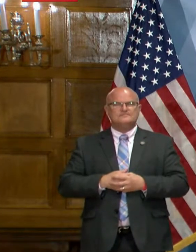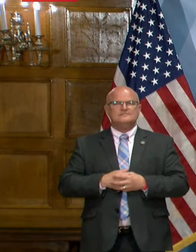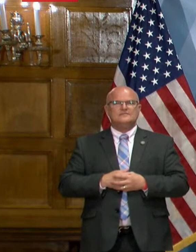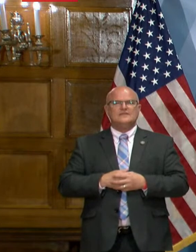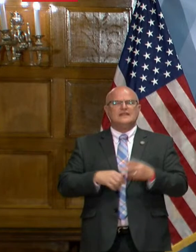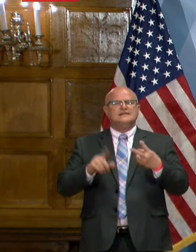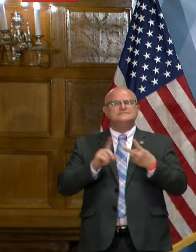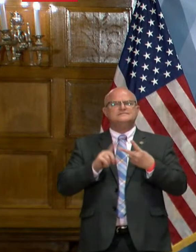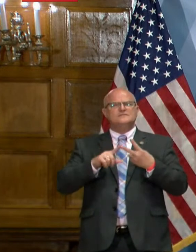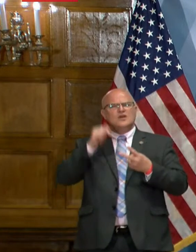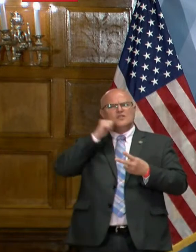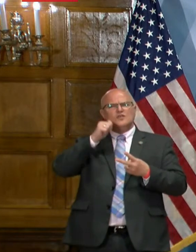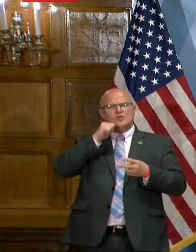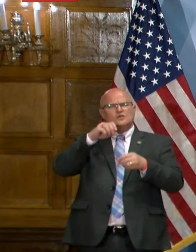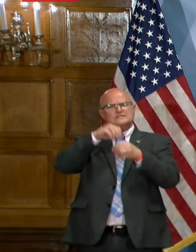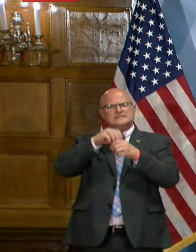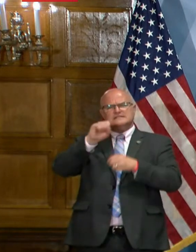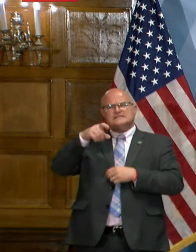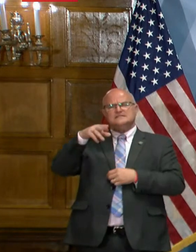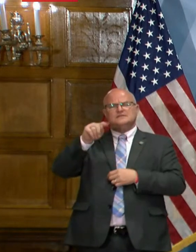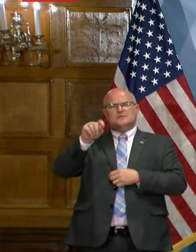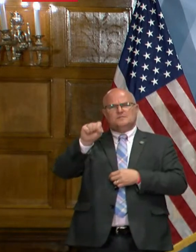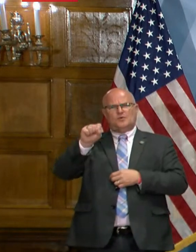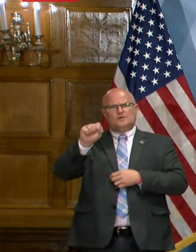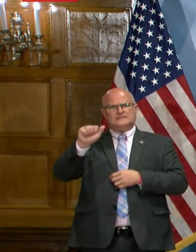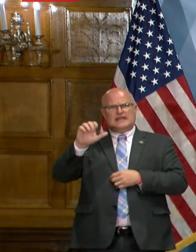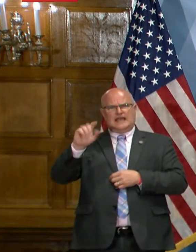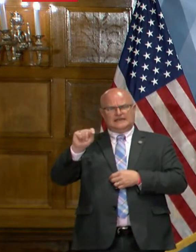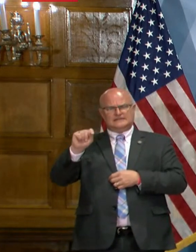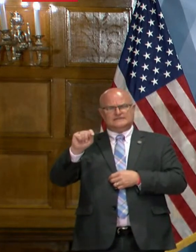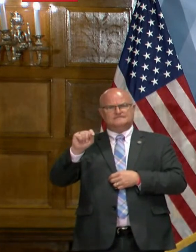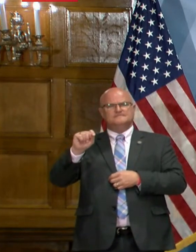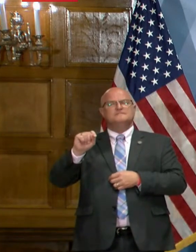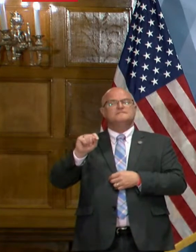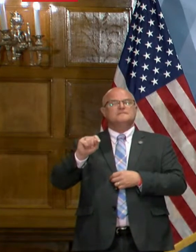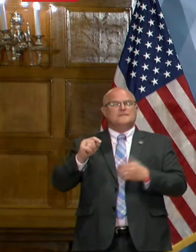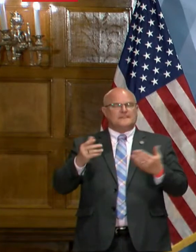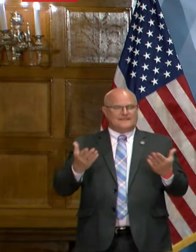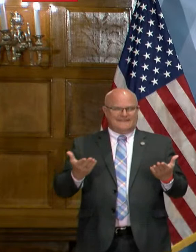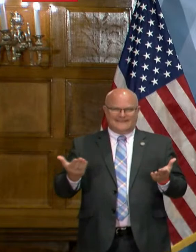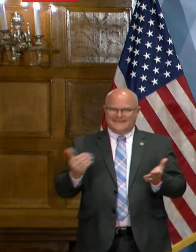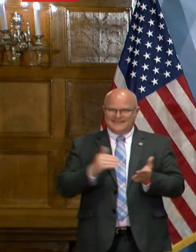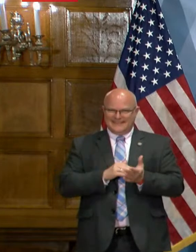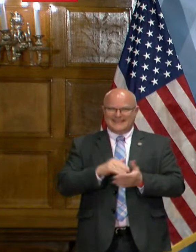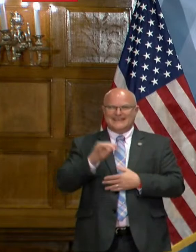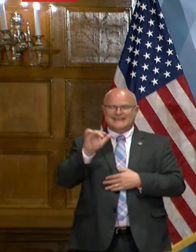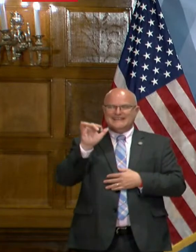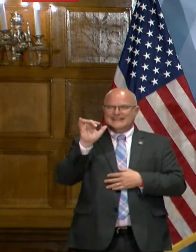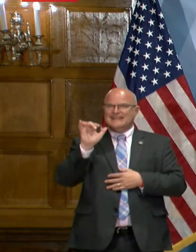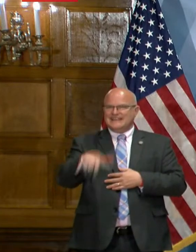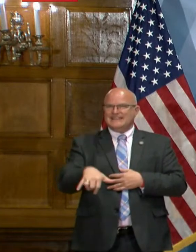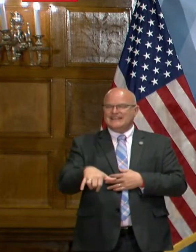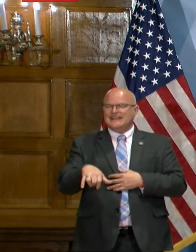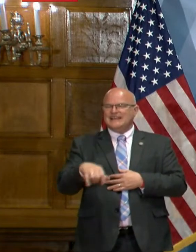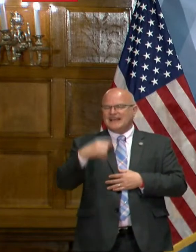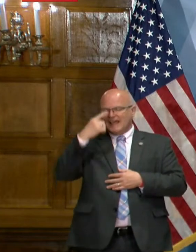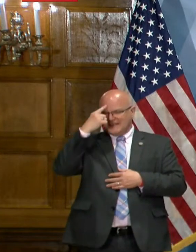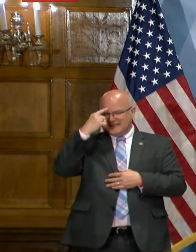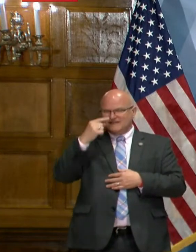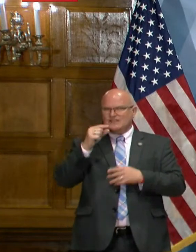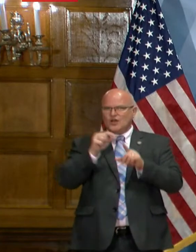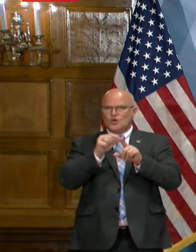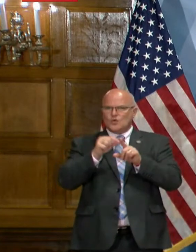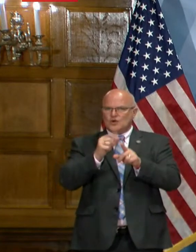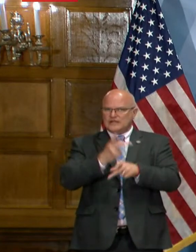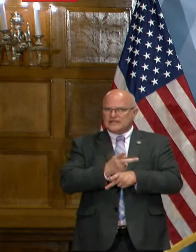one is the Girls in Sports Act, and here again, that I thought was worded